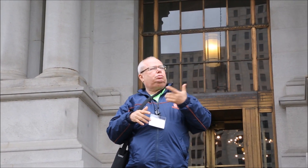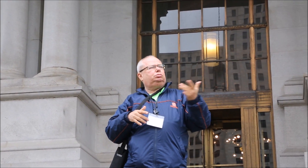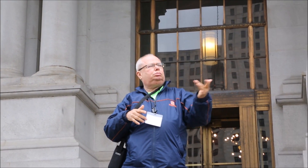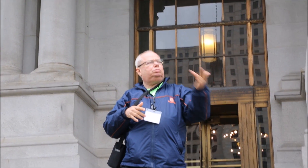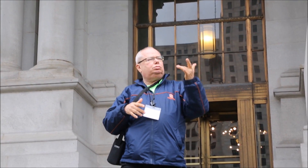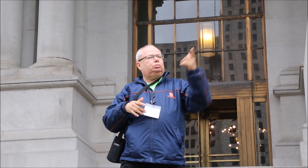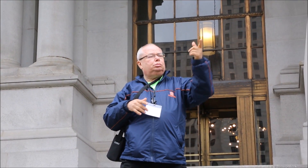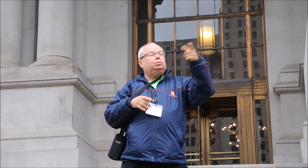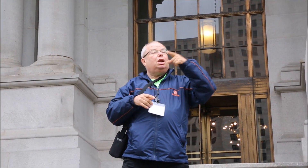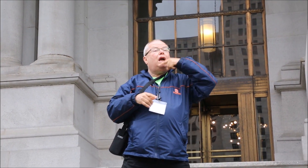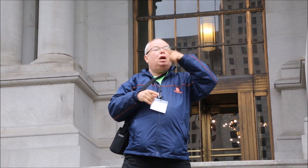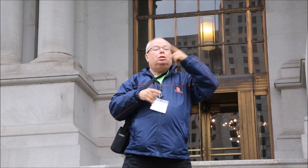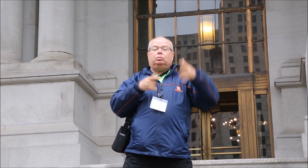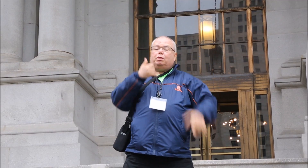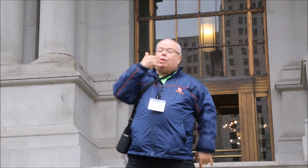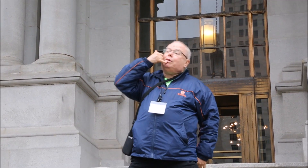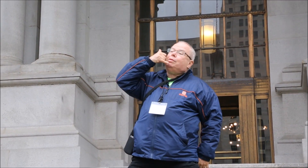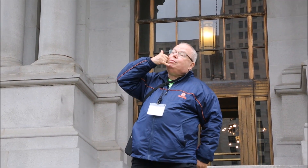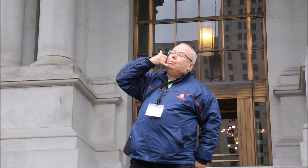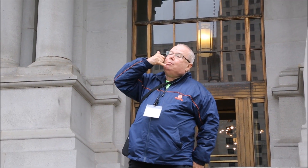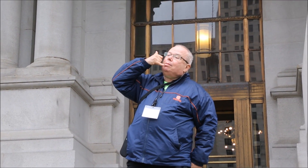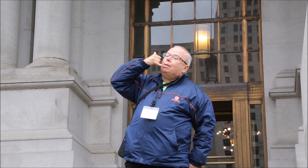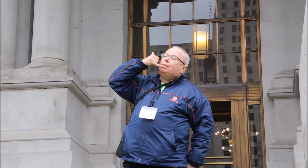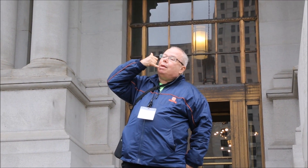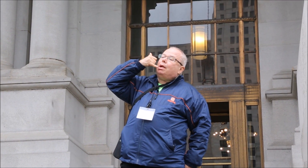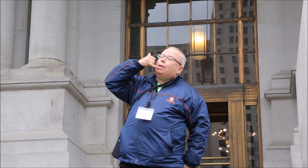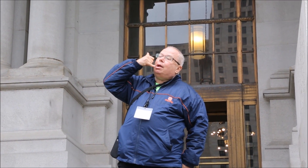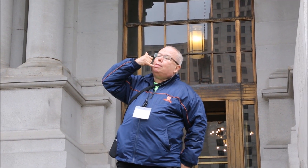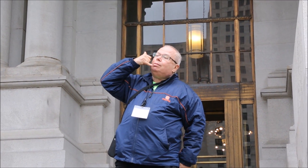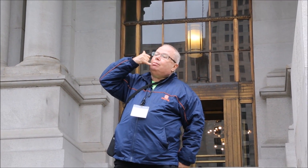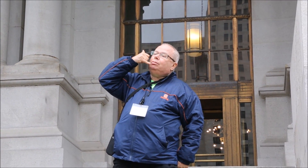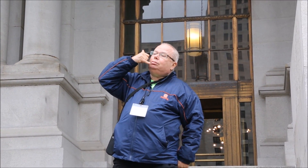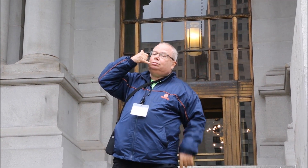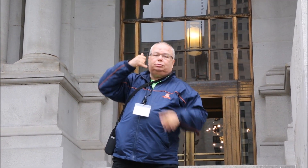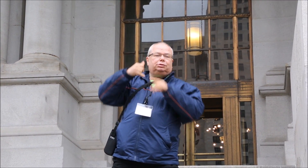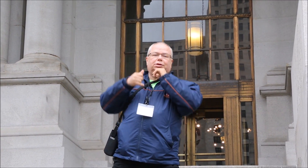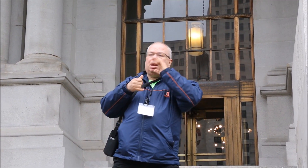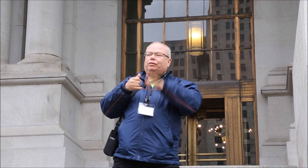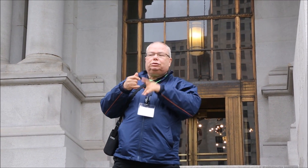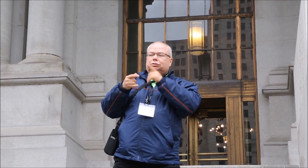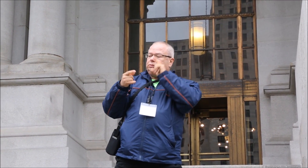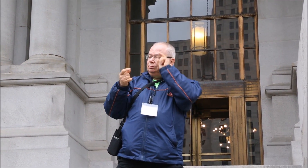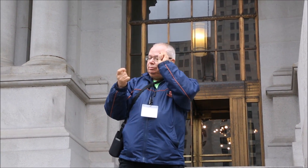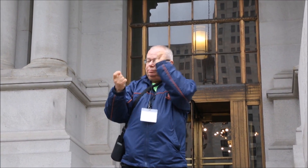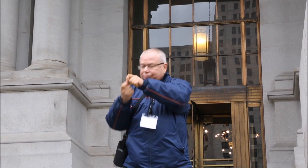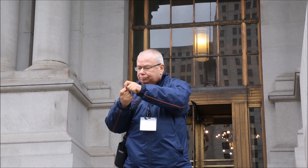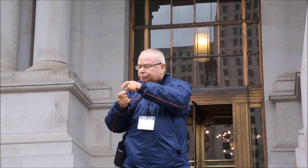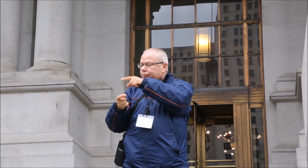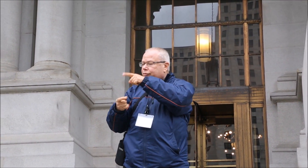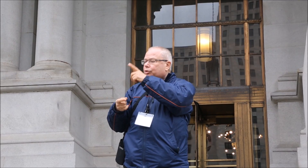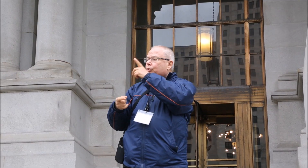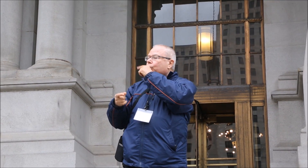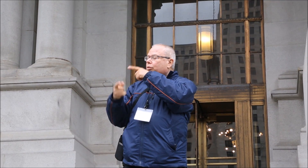all these doctors and nurses coming around me. And I know they were all there to help me, but still, I was kind of nervous, and I was having a hard time understanding